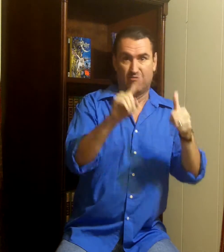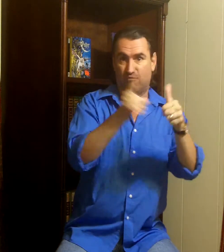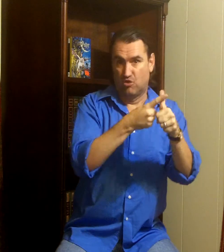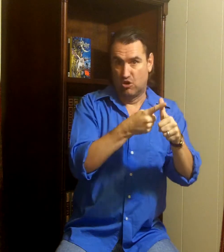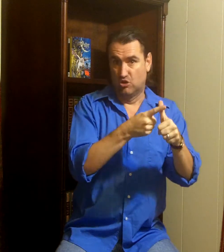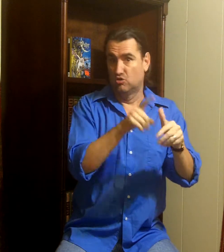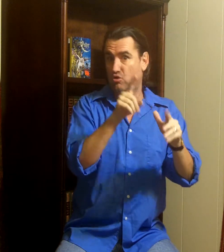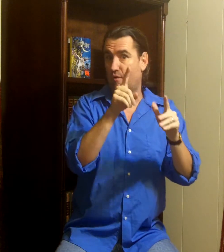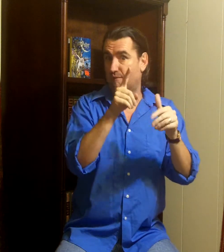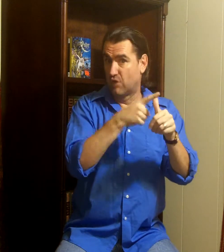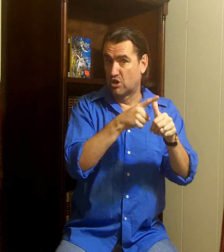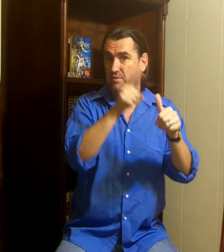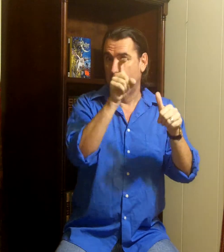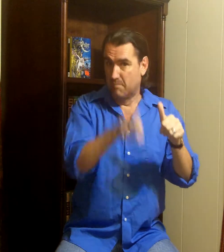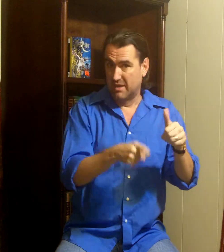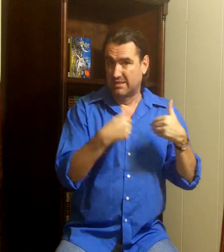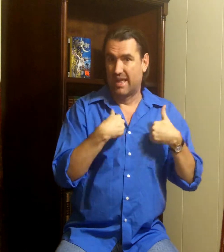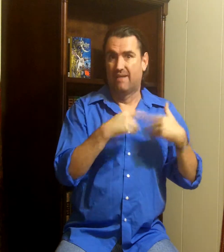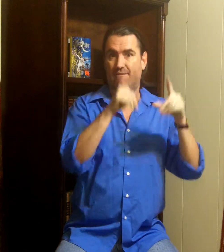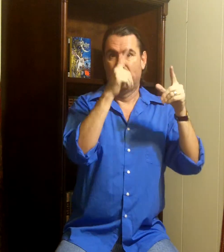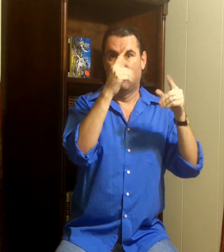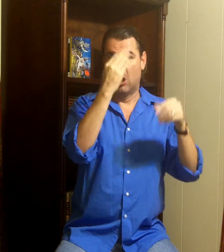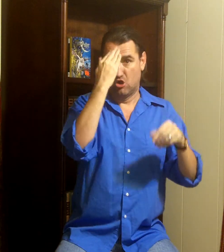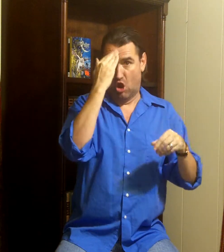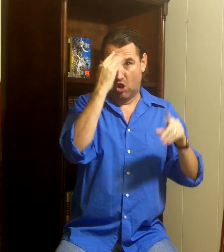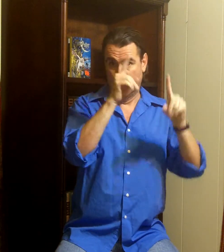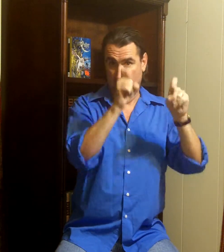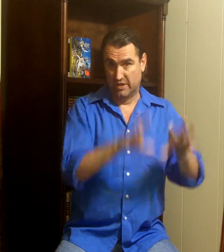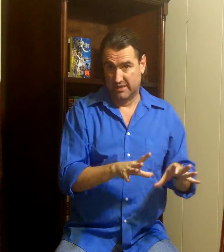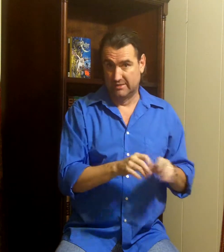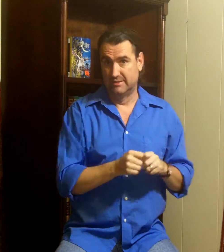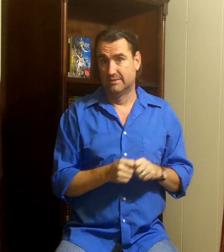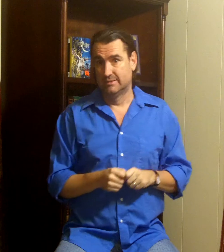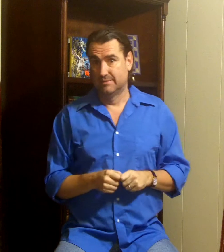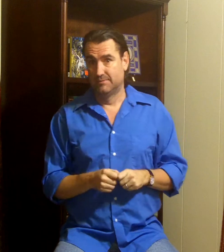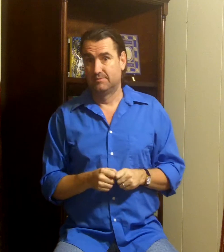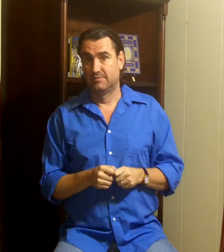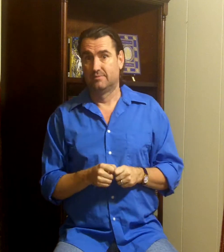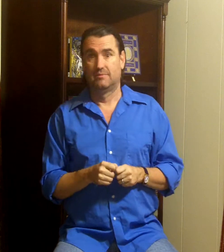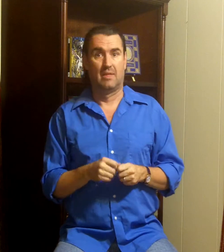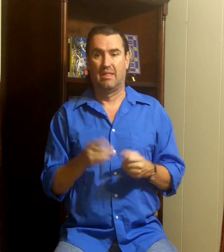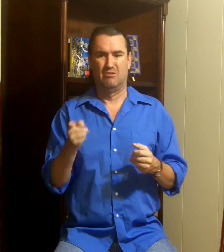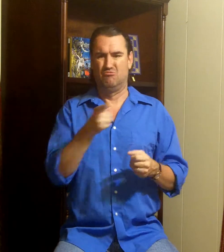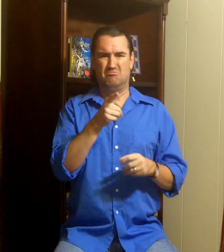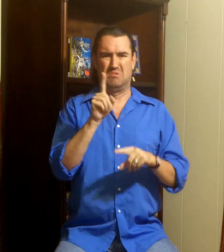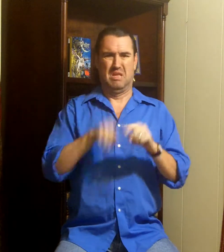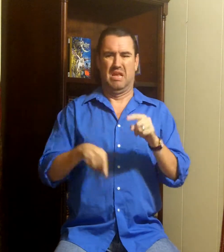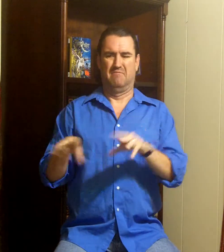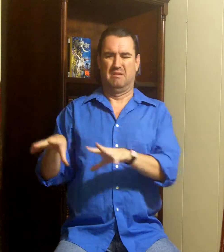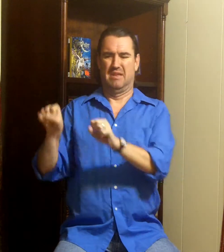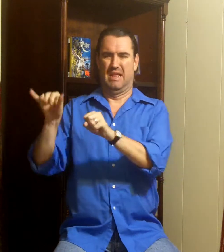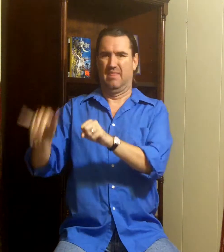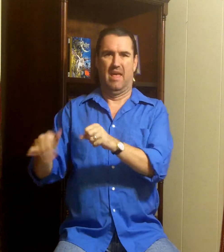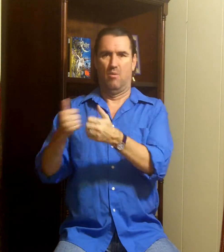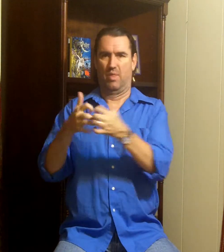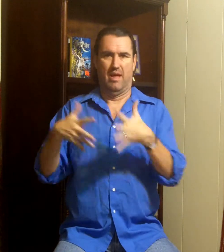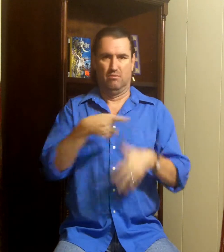that's important to remember. Is you need to take that part of the test first. They won't even let you sit for the other part. One thing that you